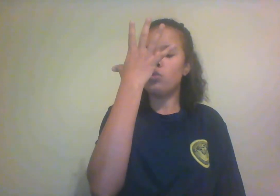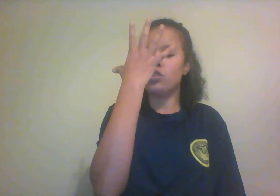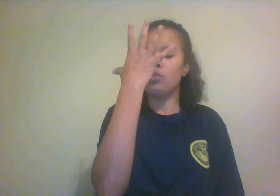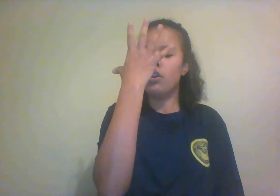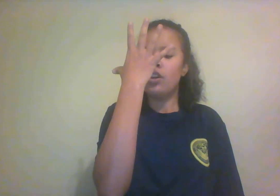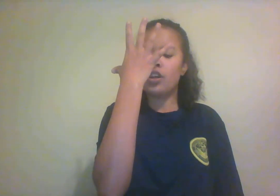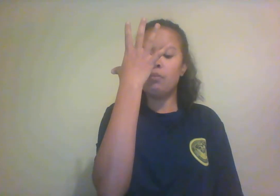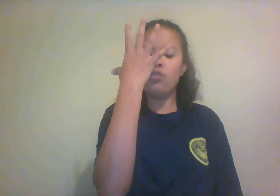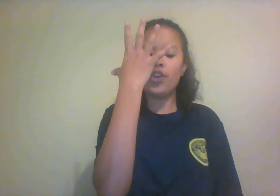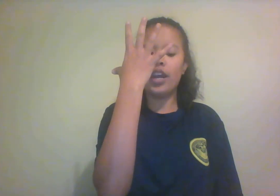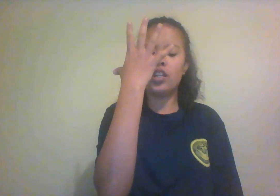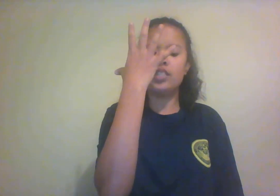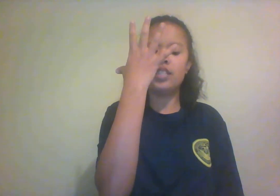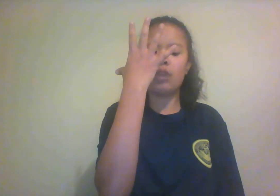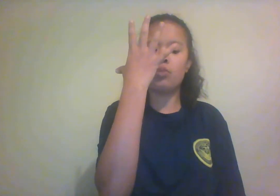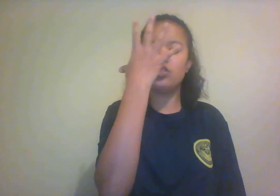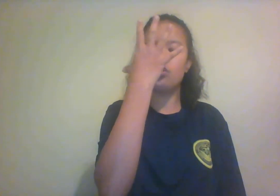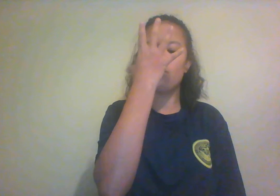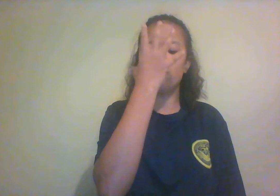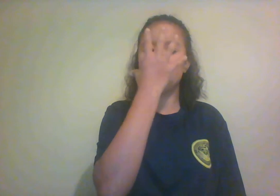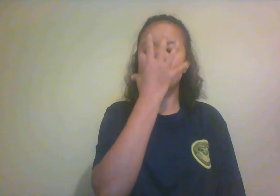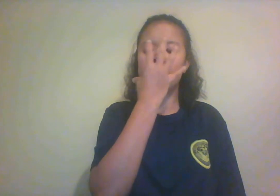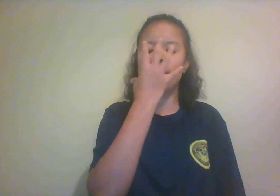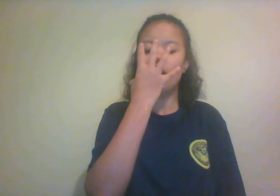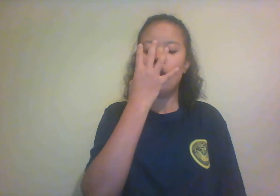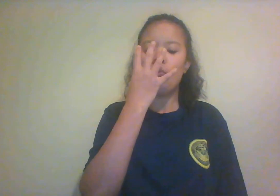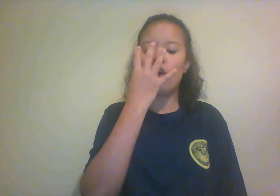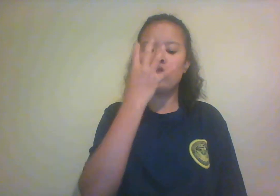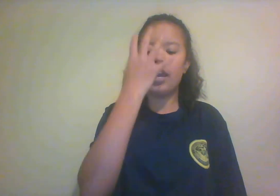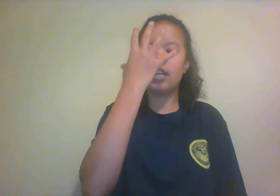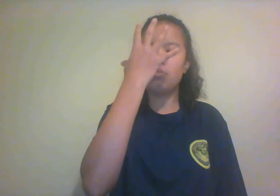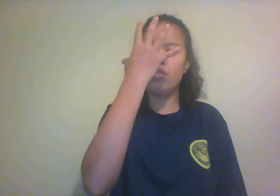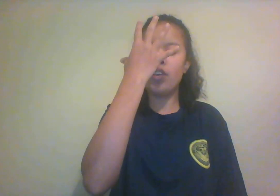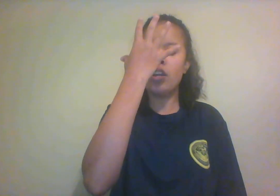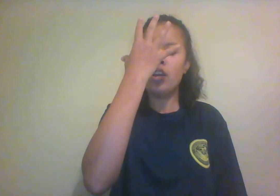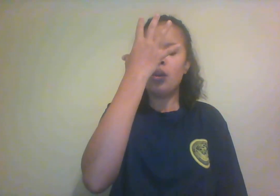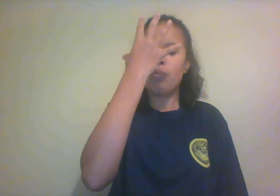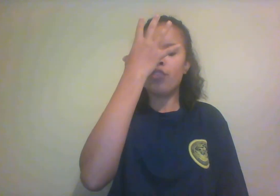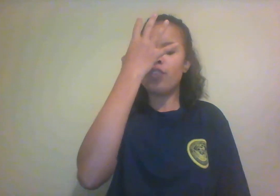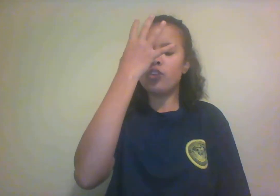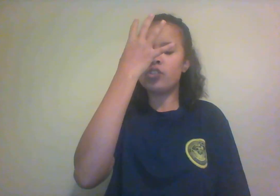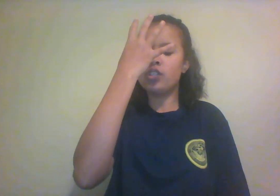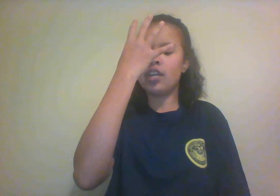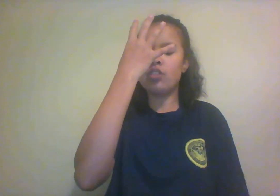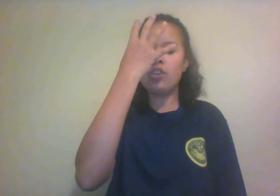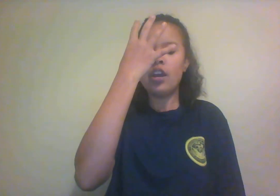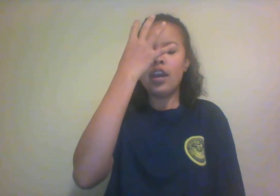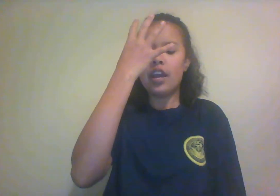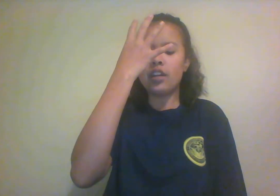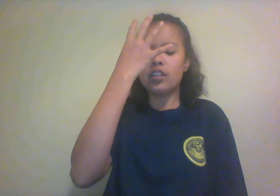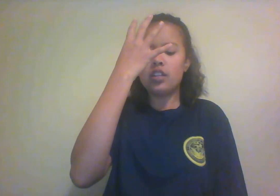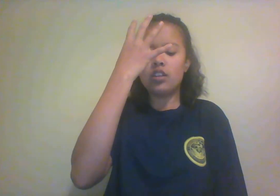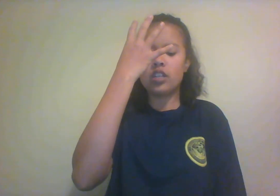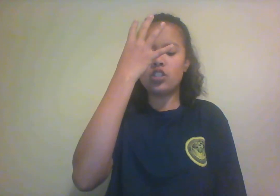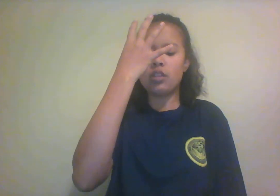towards you. You're going to move your hand downwards towards your chin. While the hand is moving, bring your fingers together and touch them